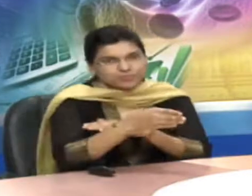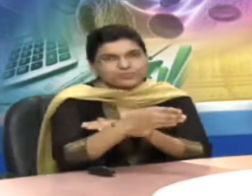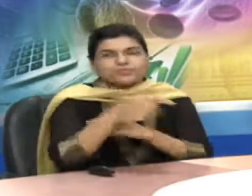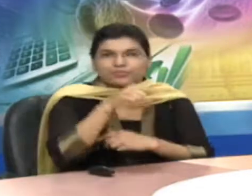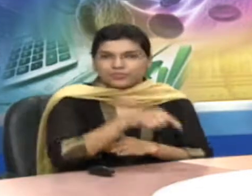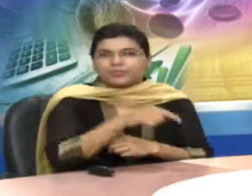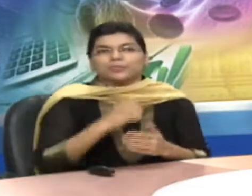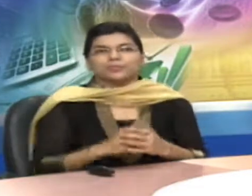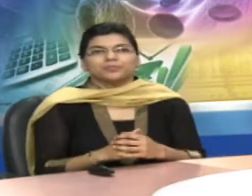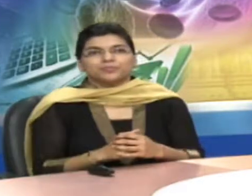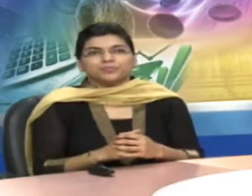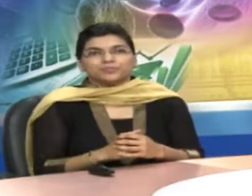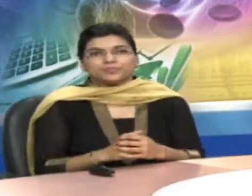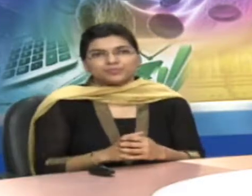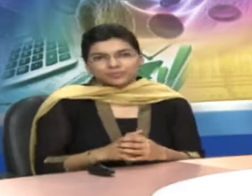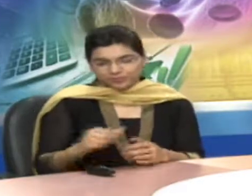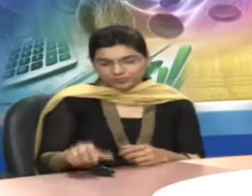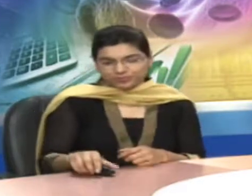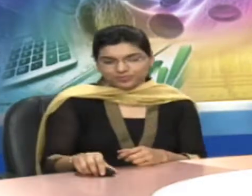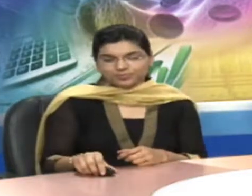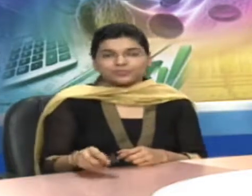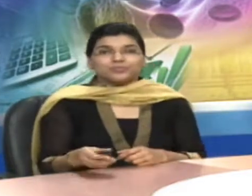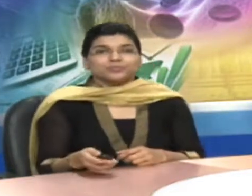They entered in a hotel.